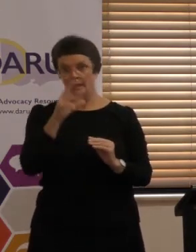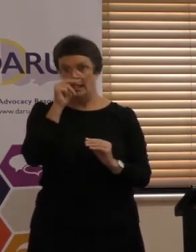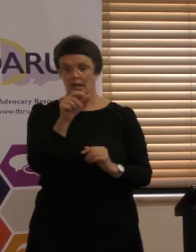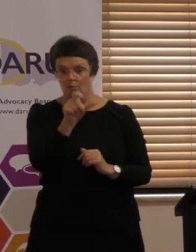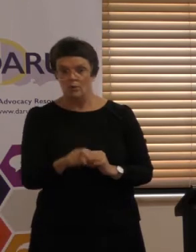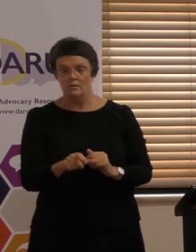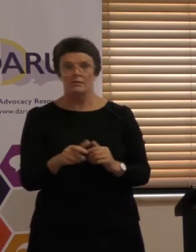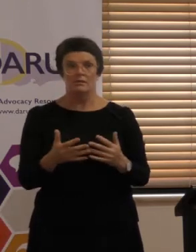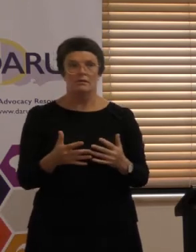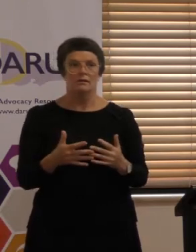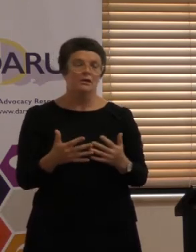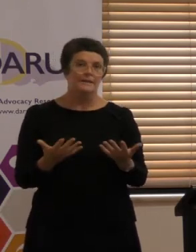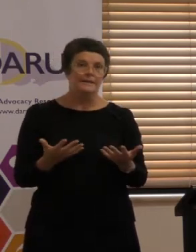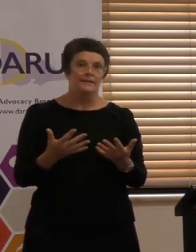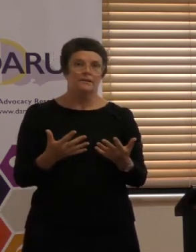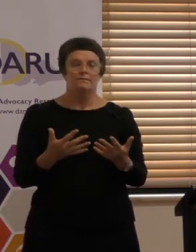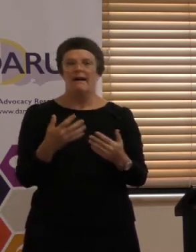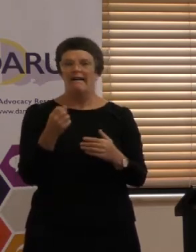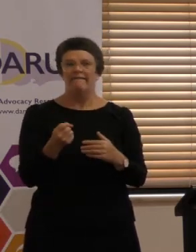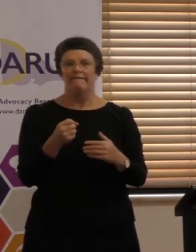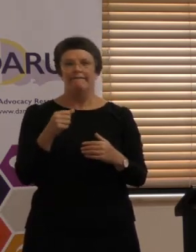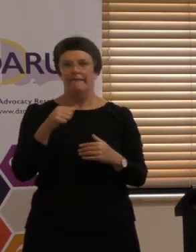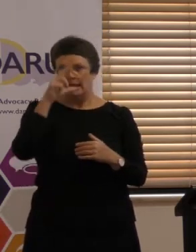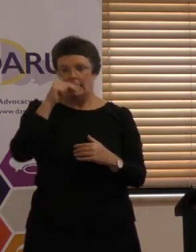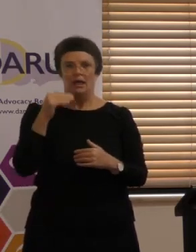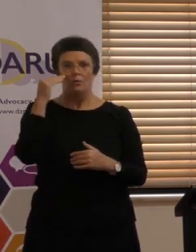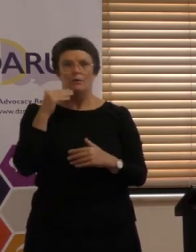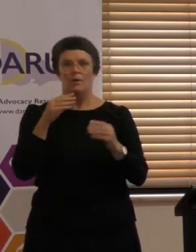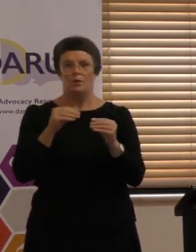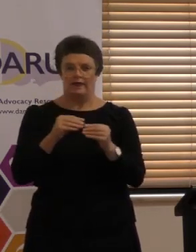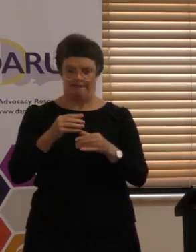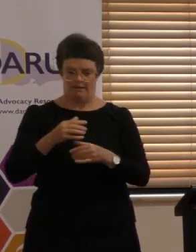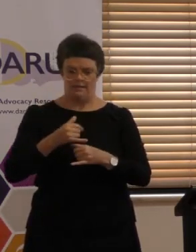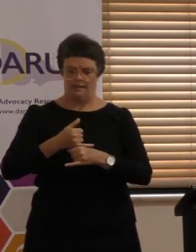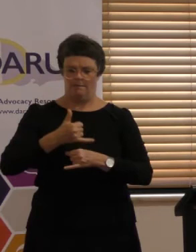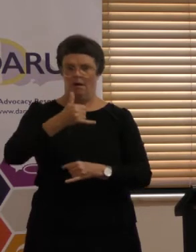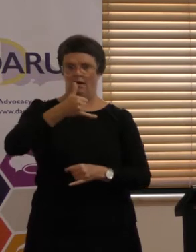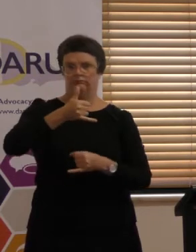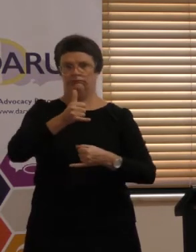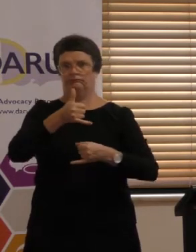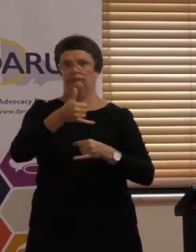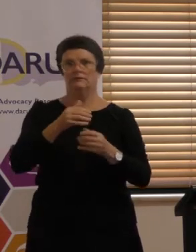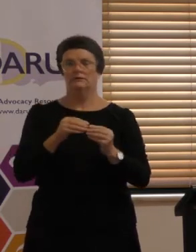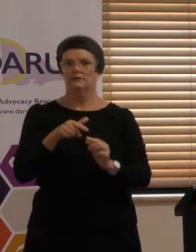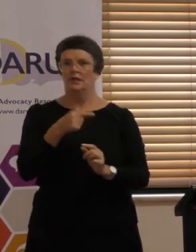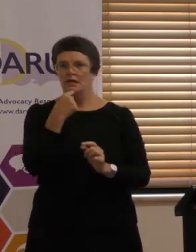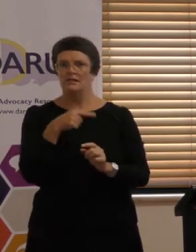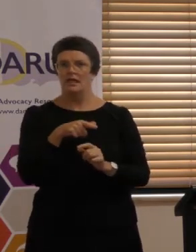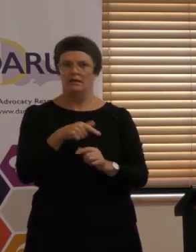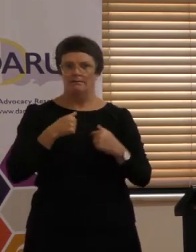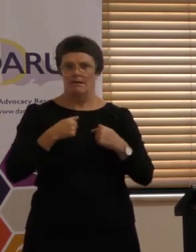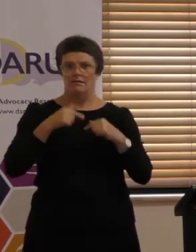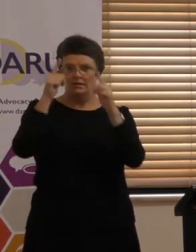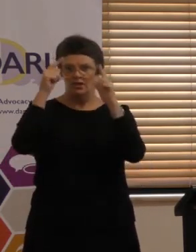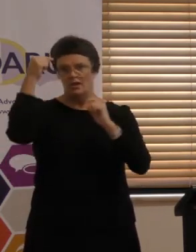we talked to a young woman with scoliosis who said to us, you know, my teachers thought that I was just